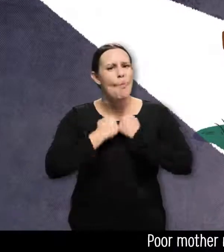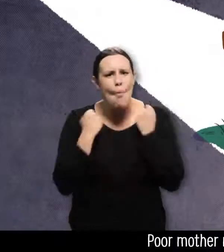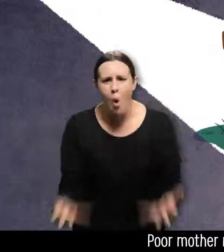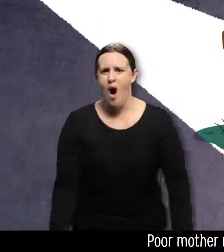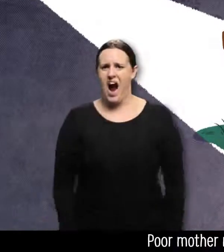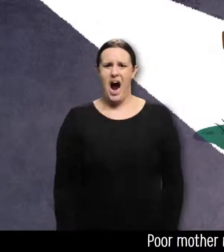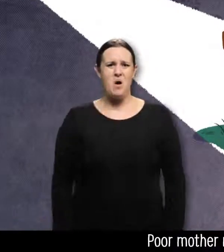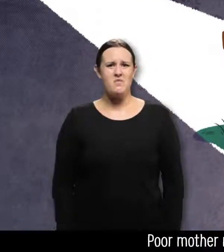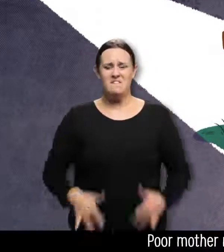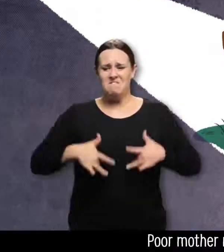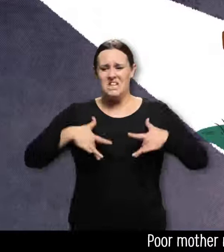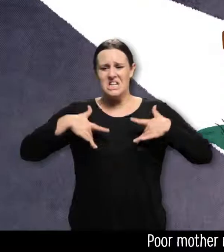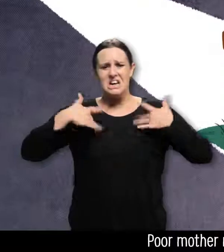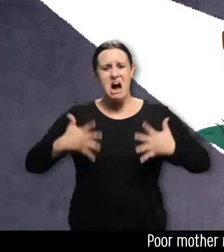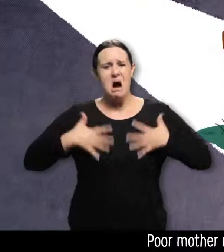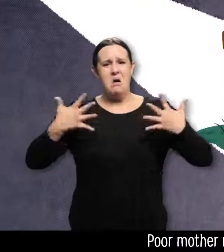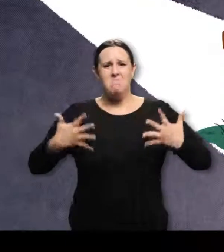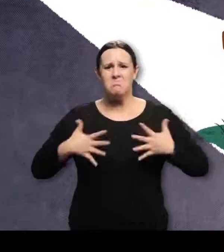poor mother mouse